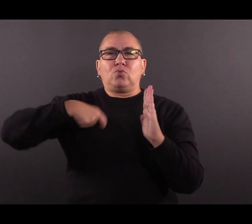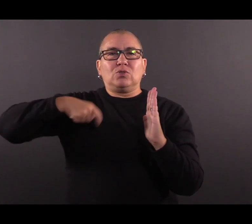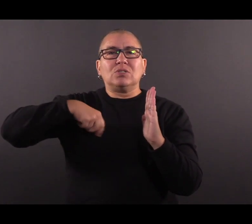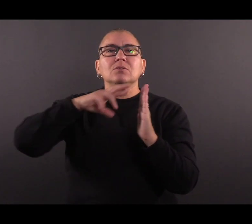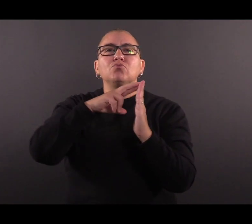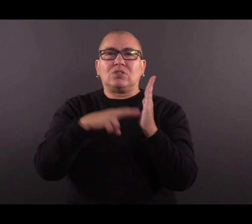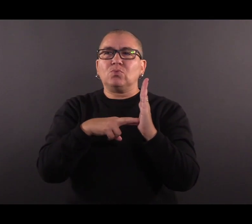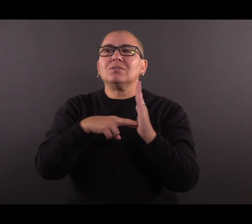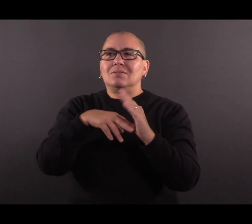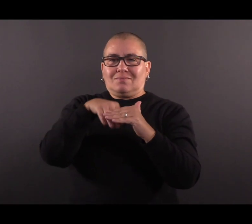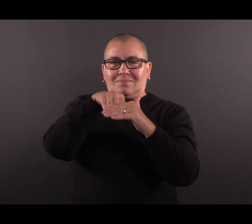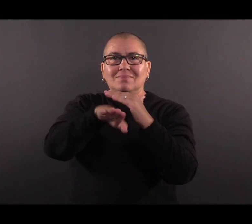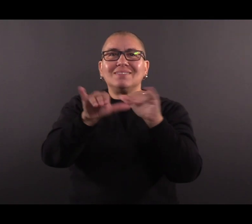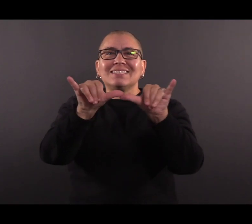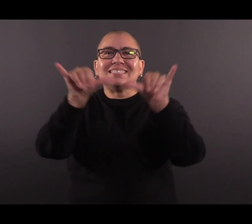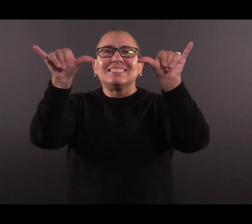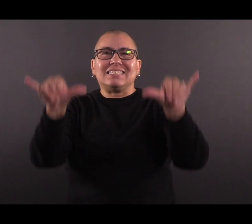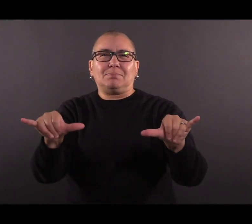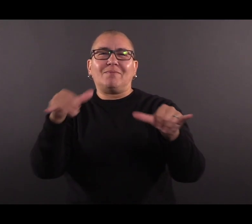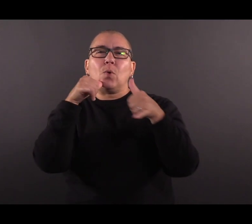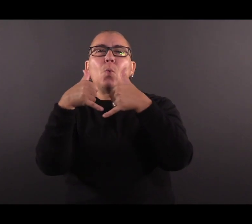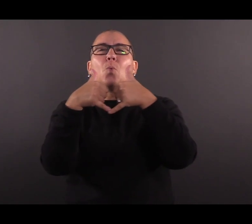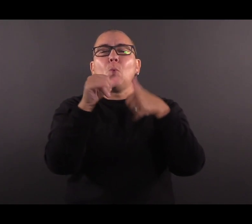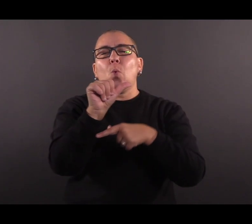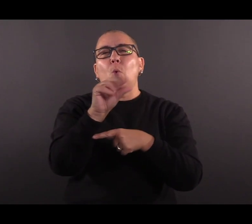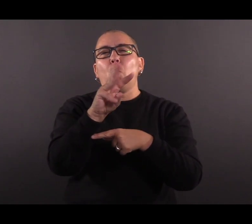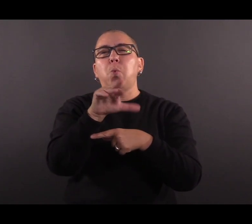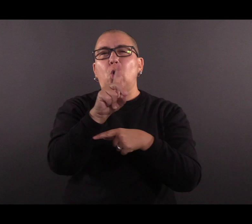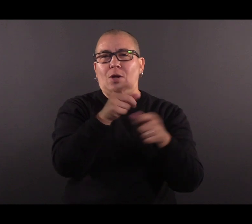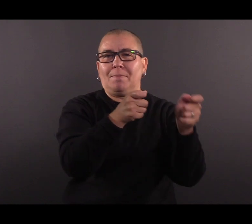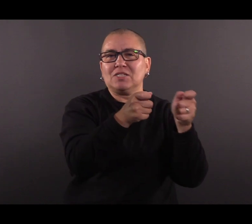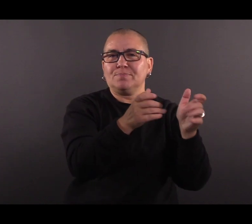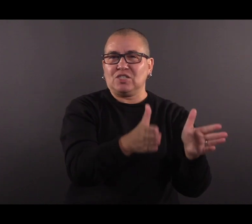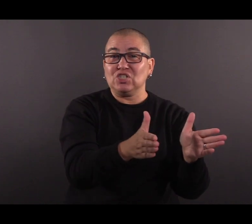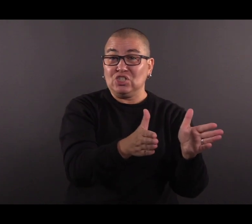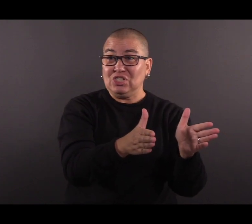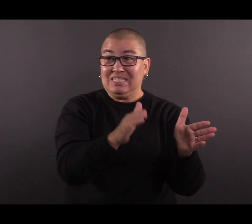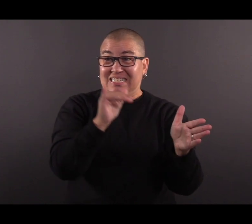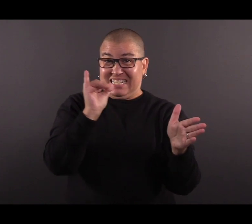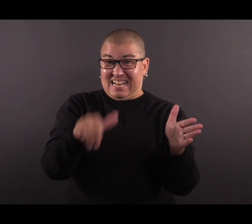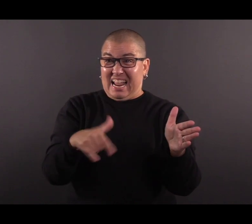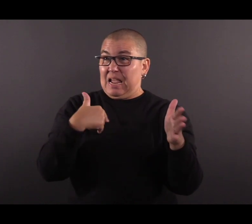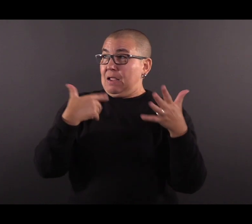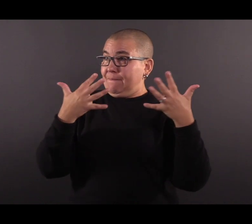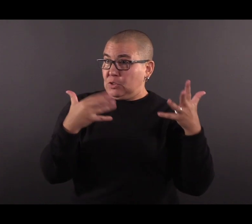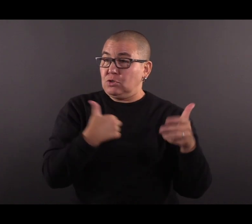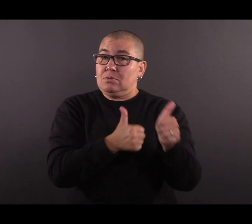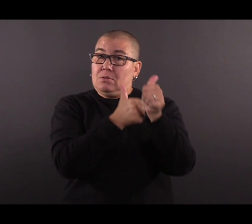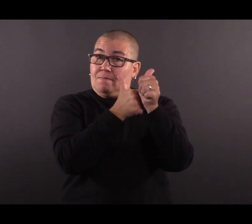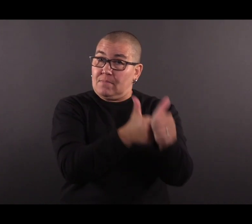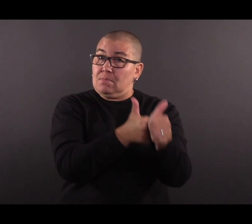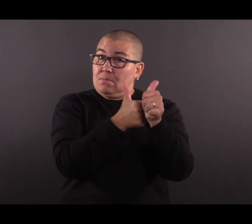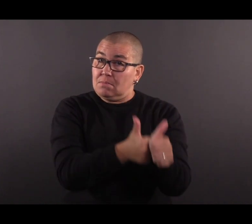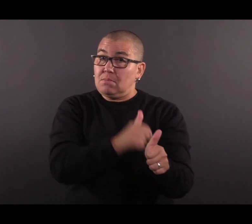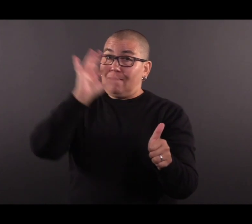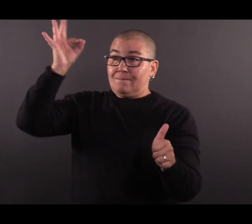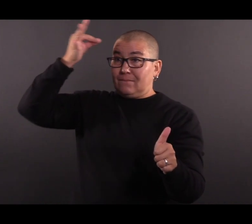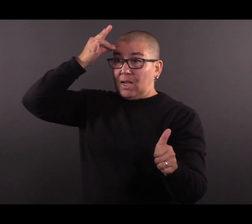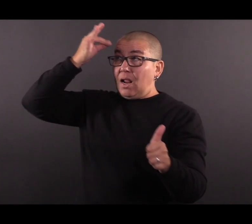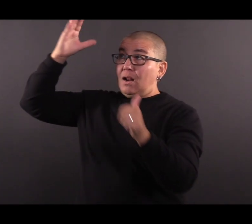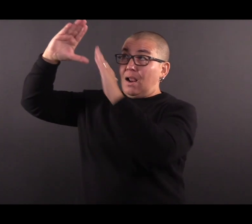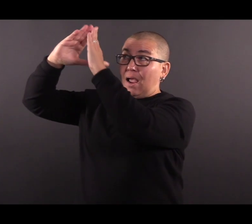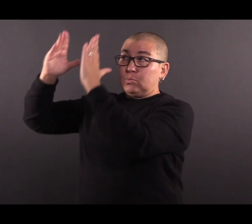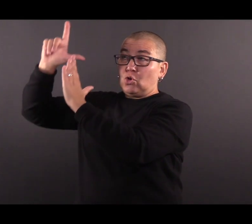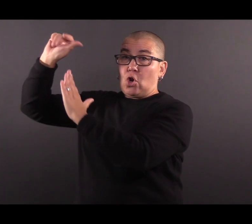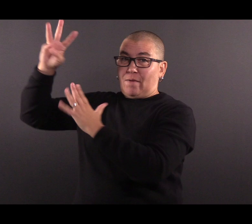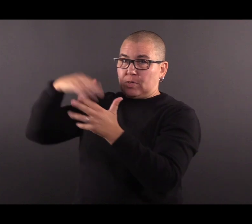Registration, or SAM. Be in compliance with federal fair housing laws and other federal housing